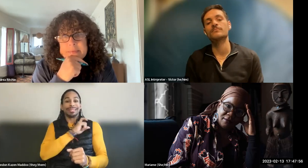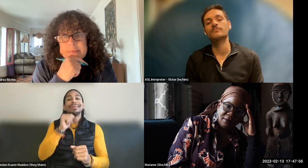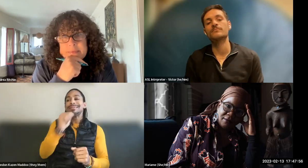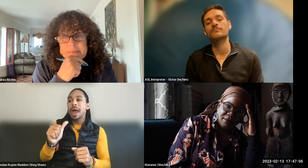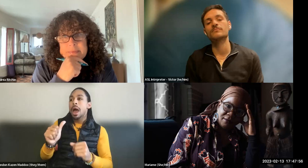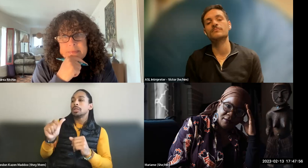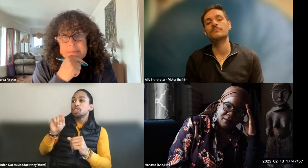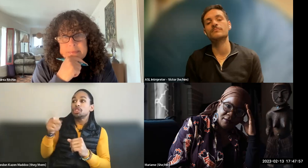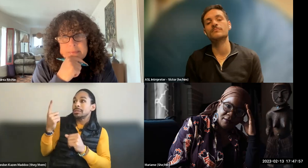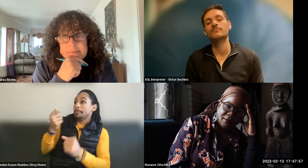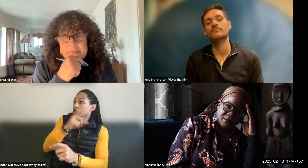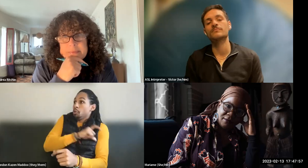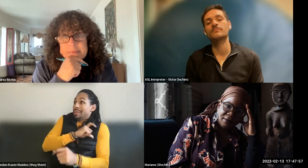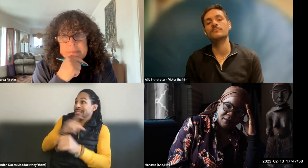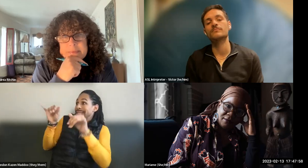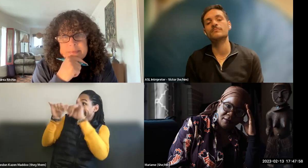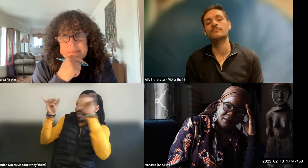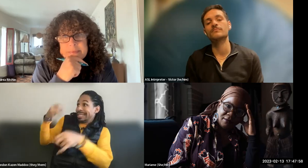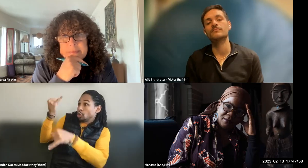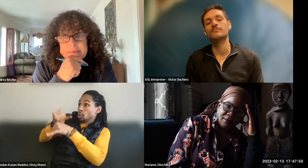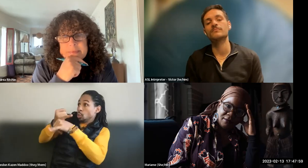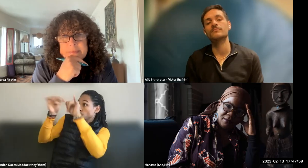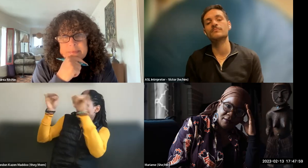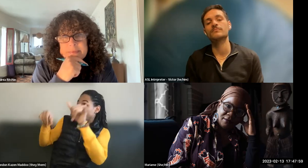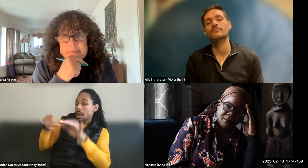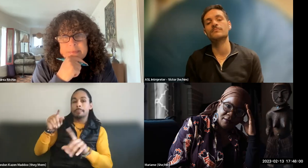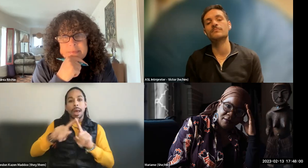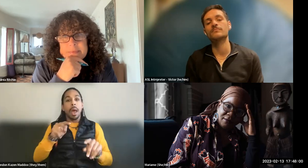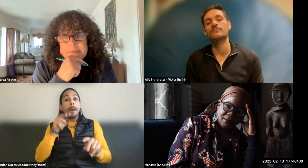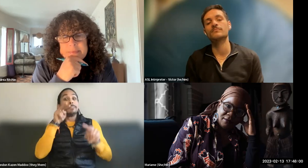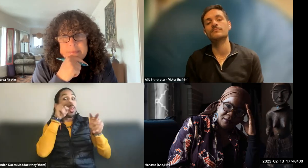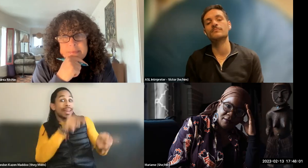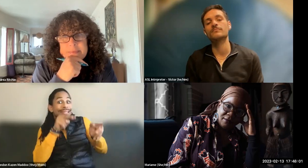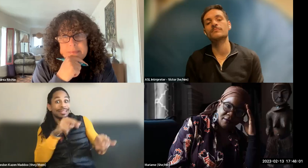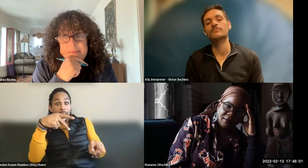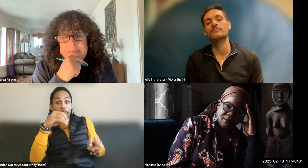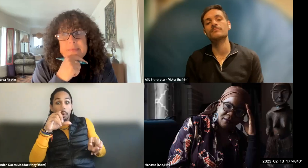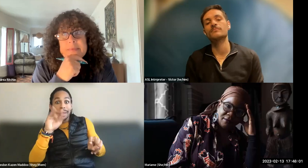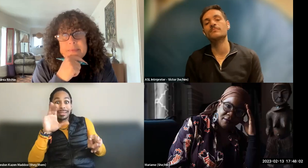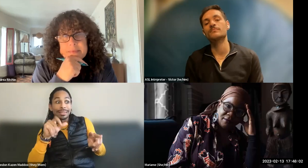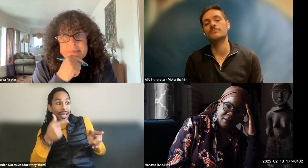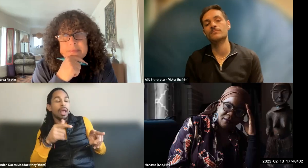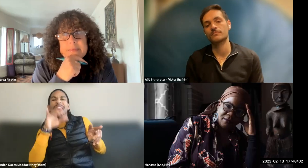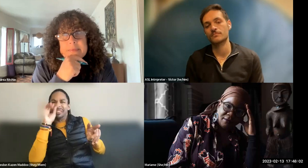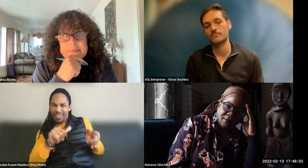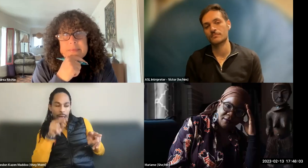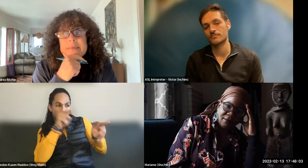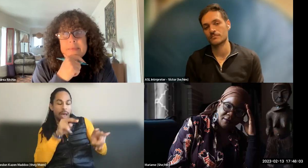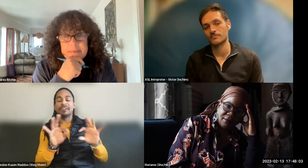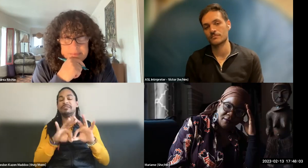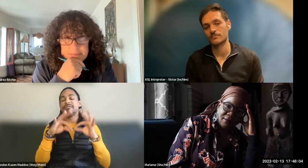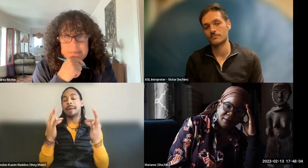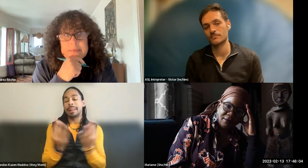that policing extends to the family regulation system, a term that was gifted to us by